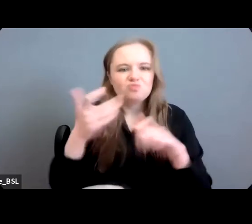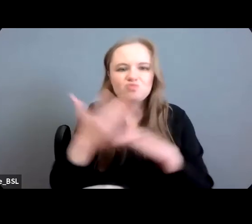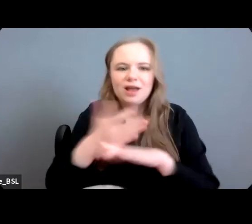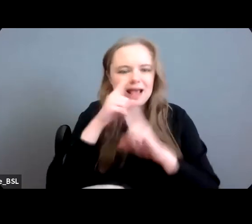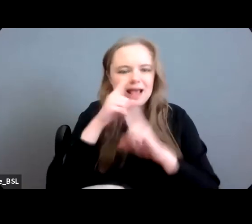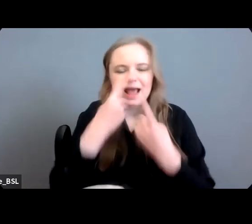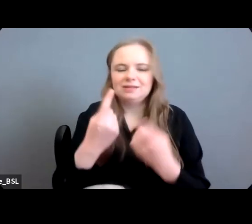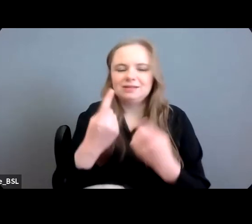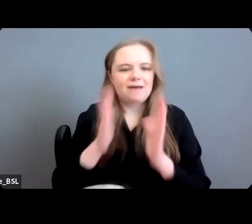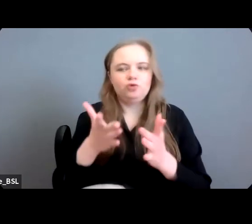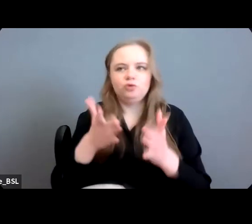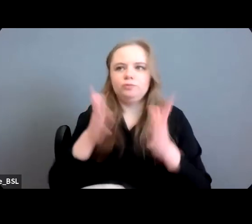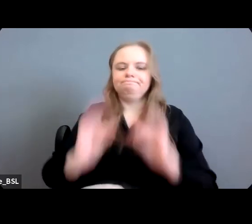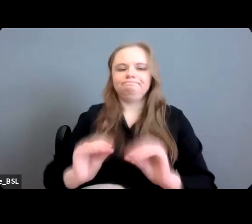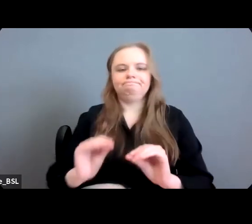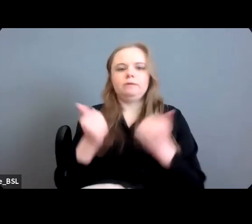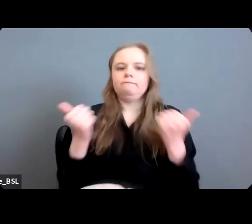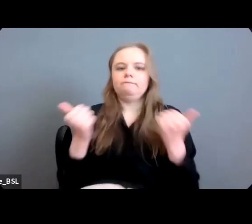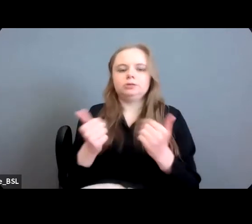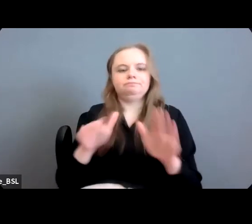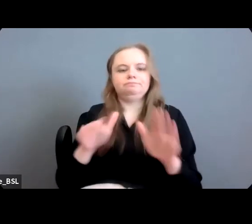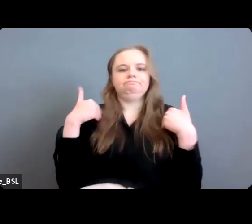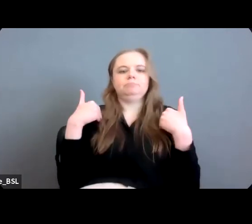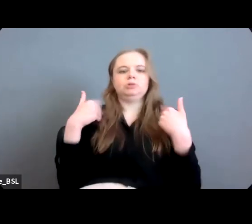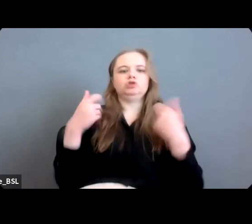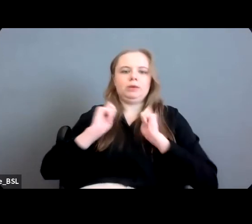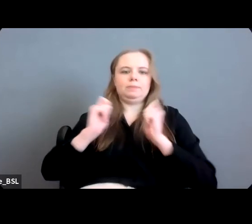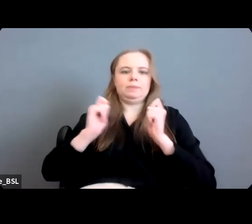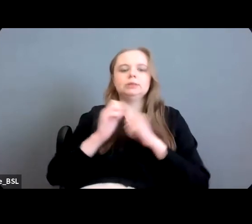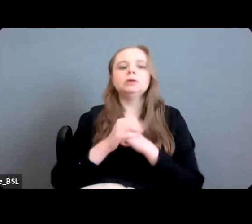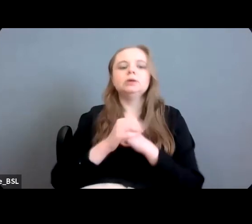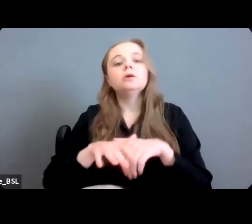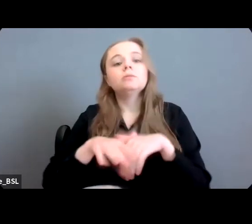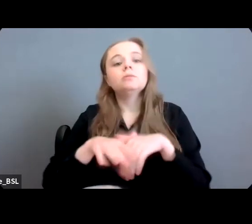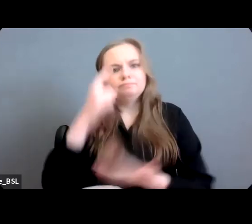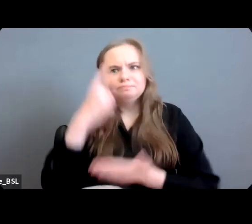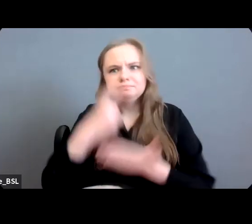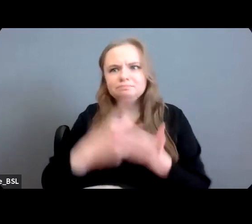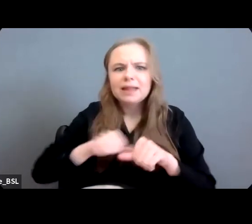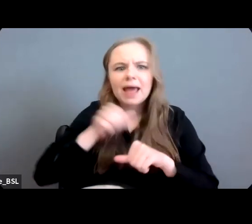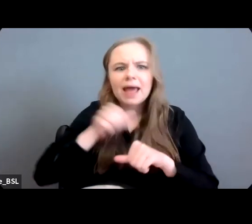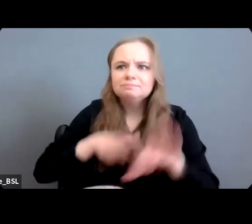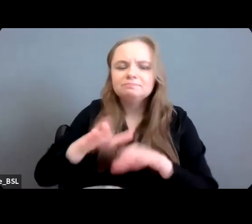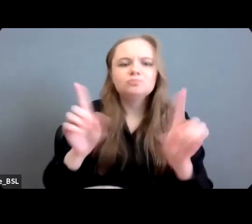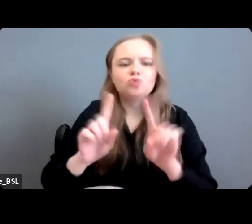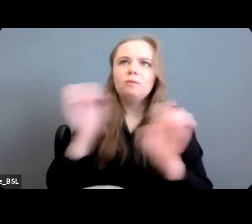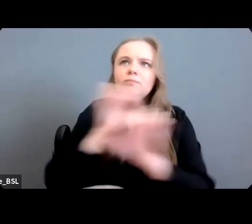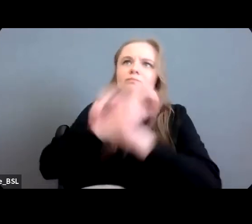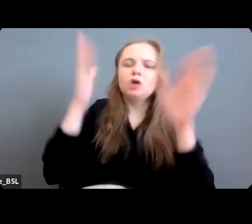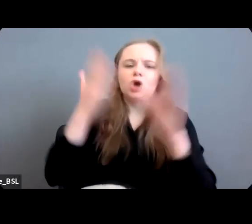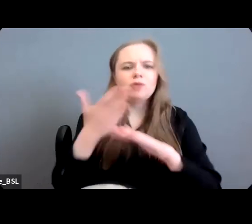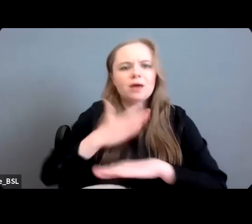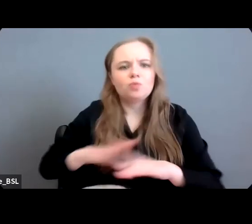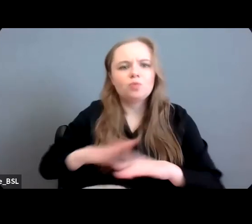of time out to have treatment, and I decided to think about my next career steps. And part of that was understanding